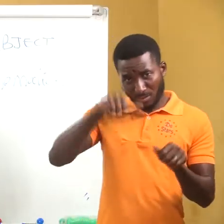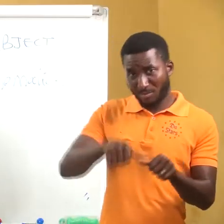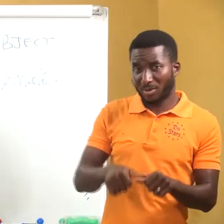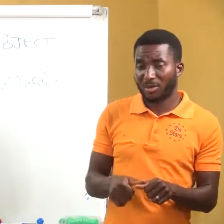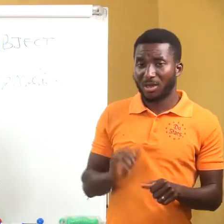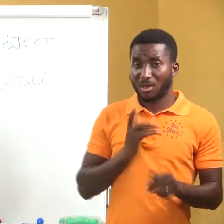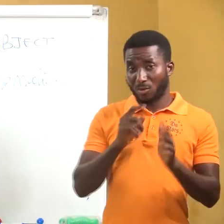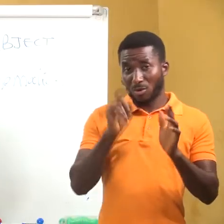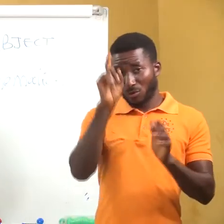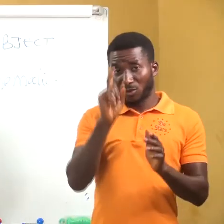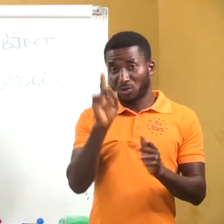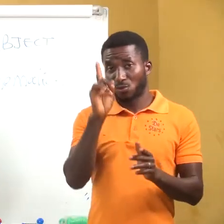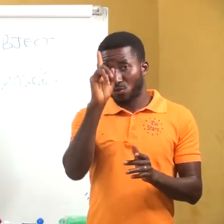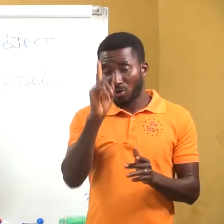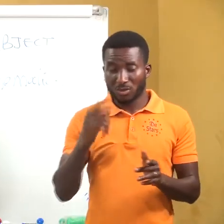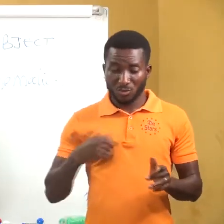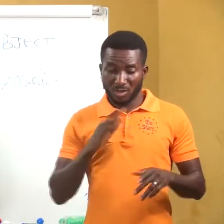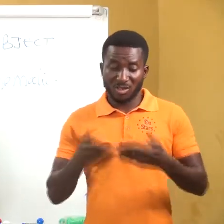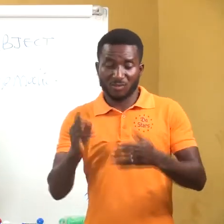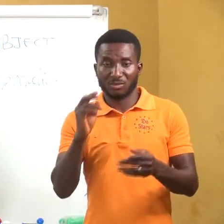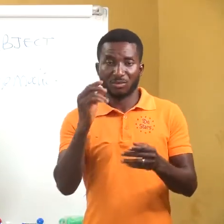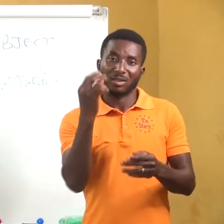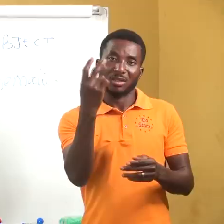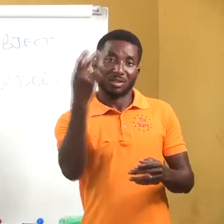1, we were given 32,